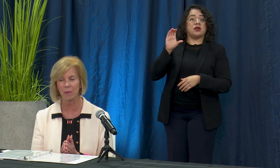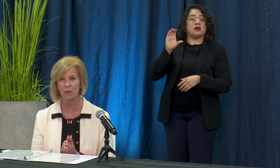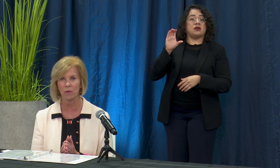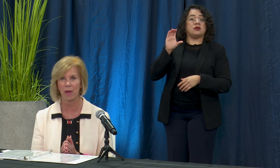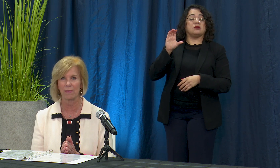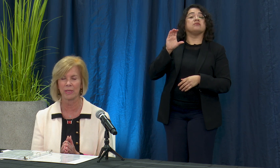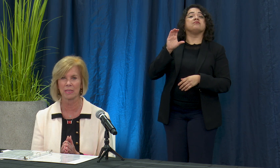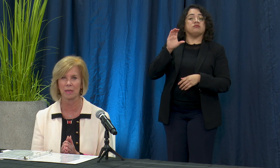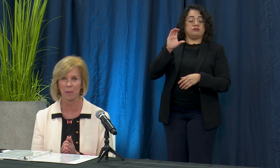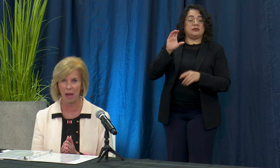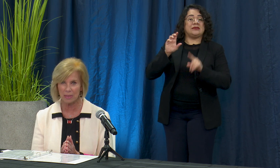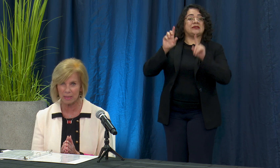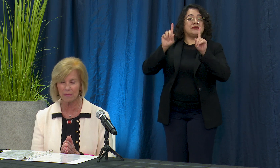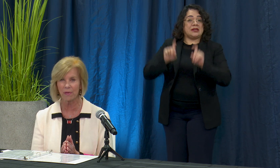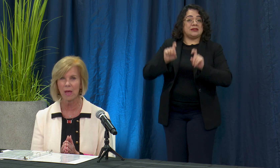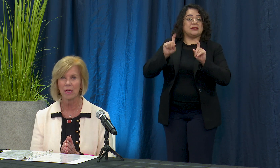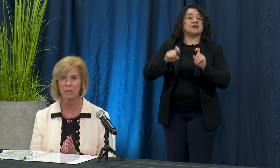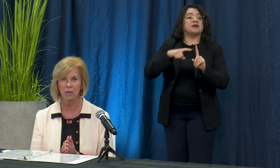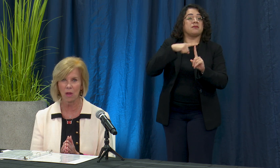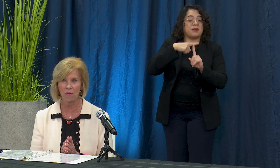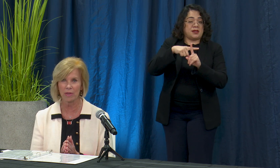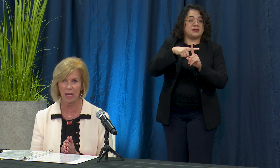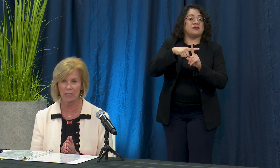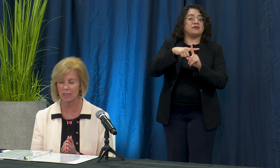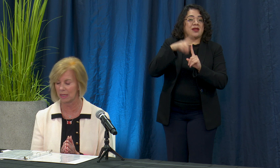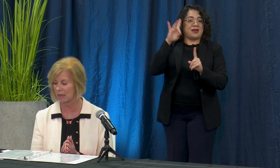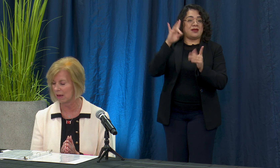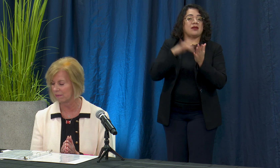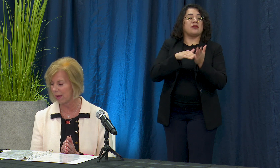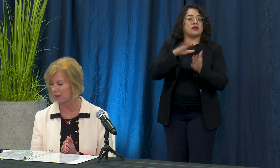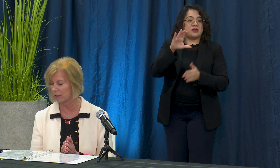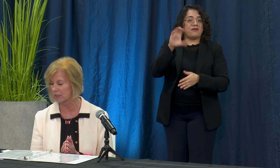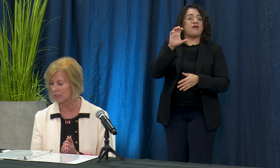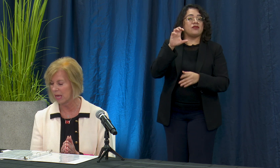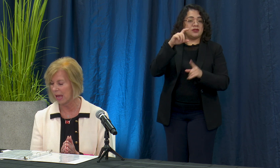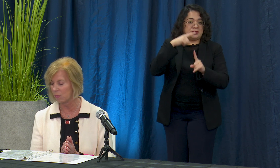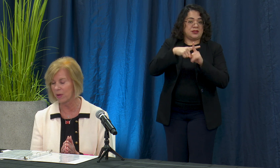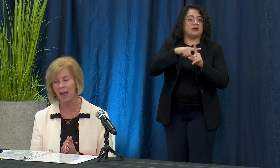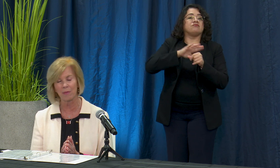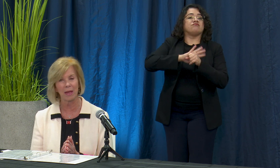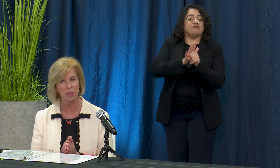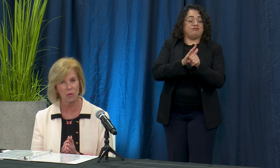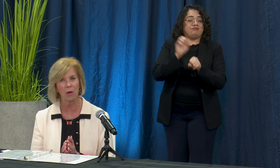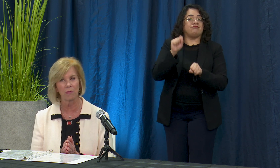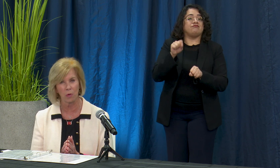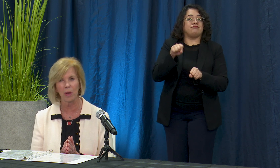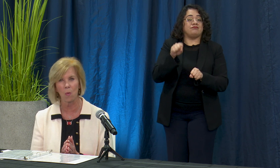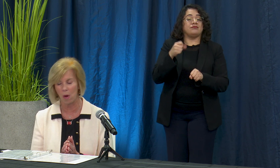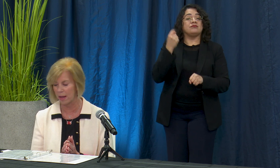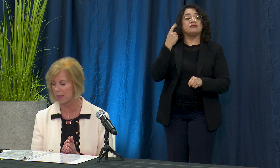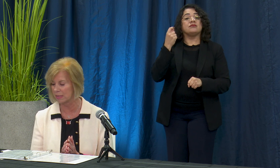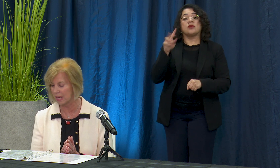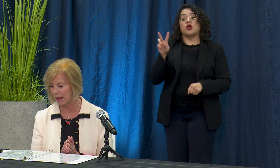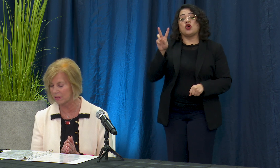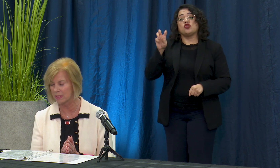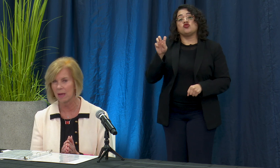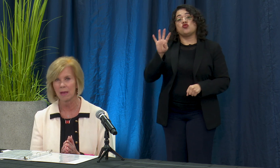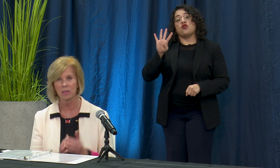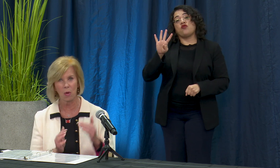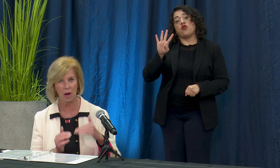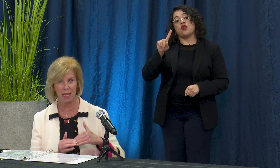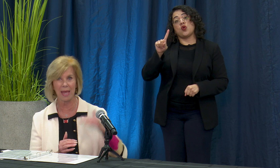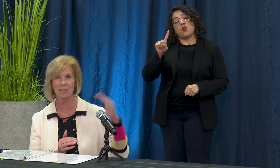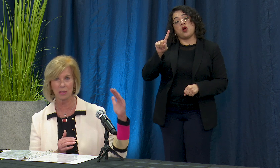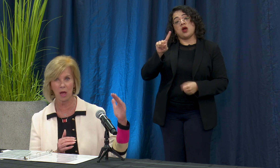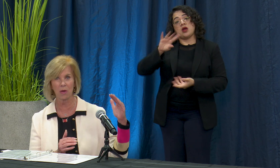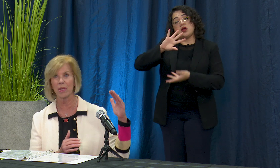of people who have tested positive to the COVID-19 virus, and we have about 241 deaths.